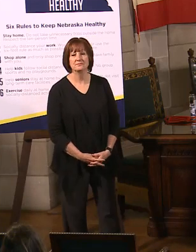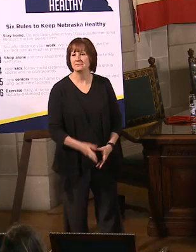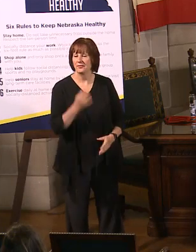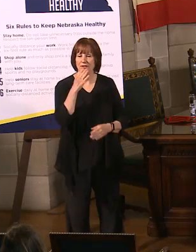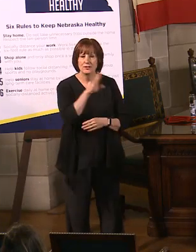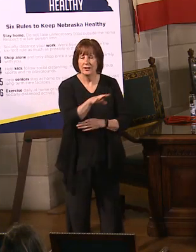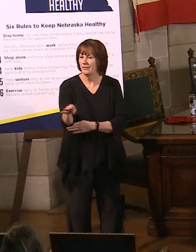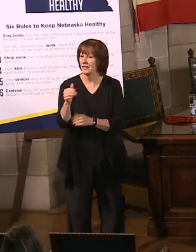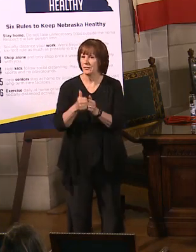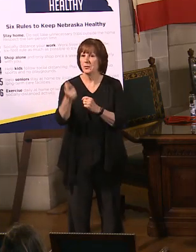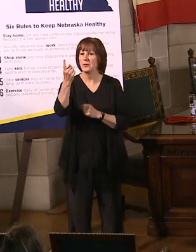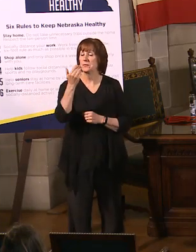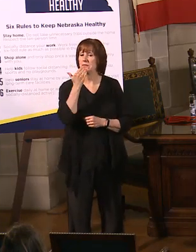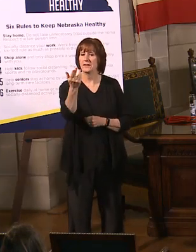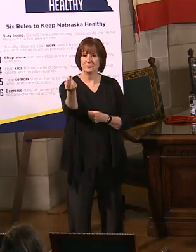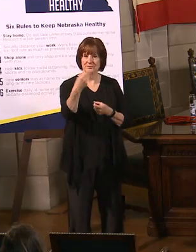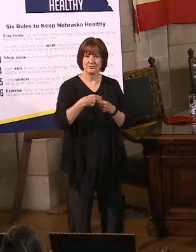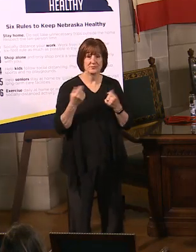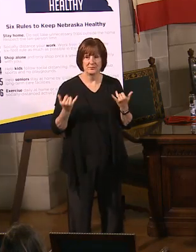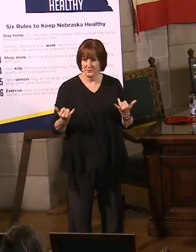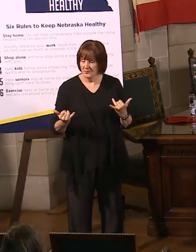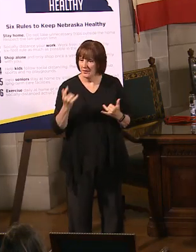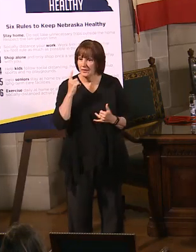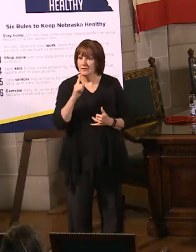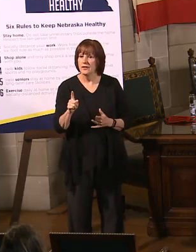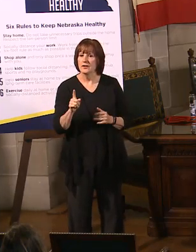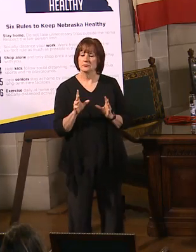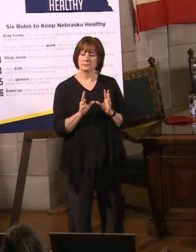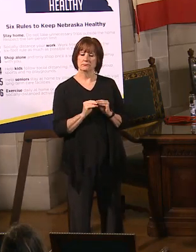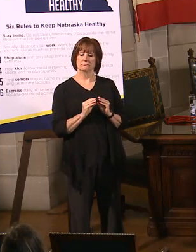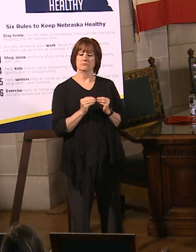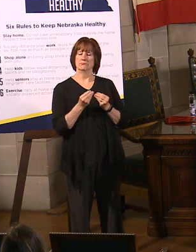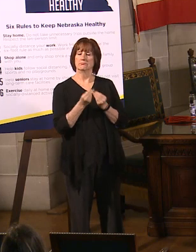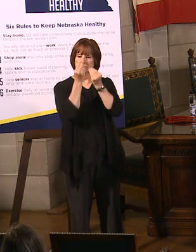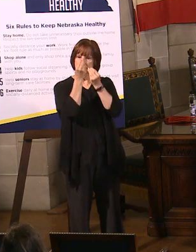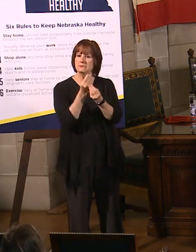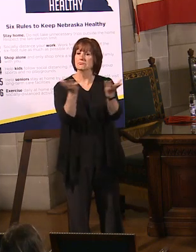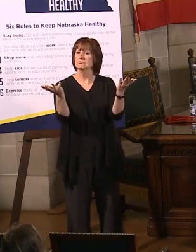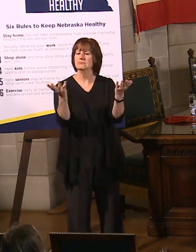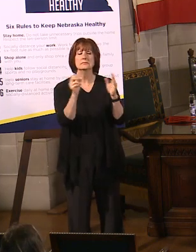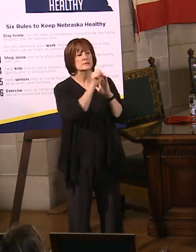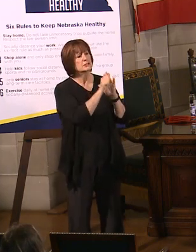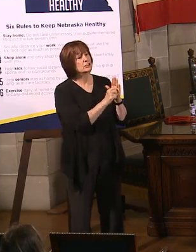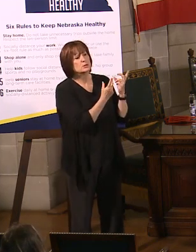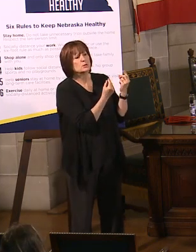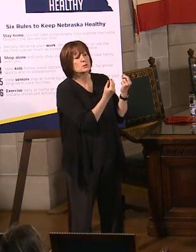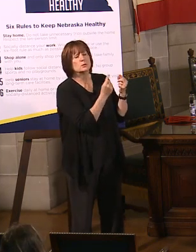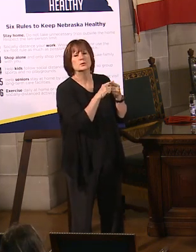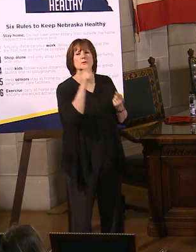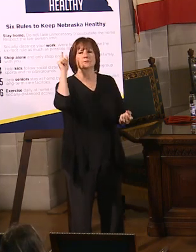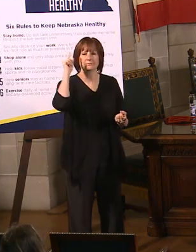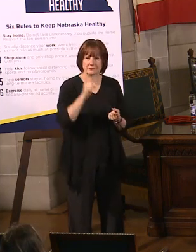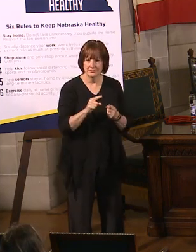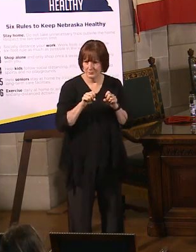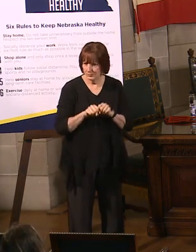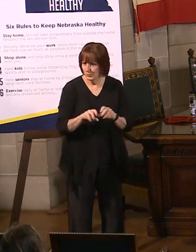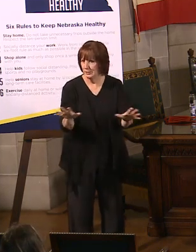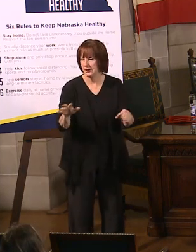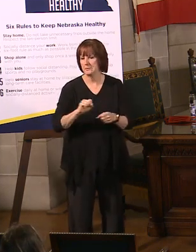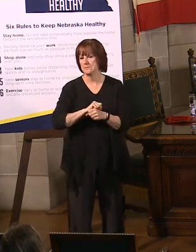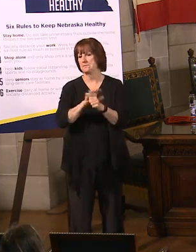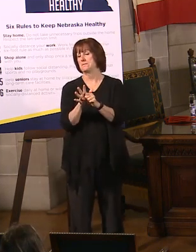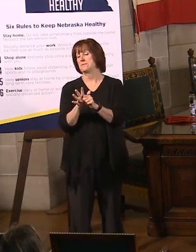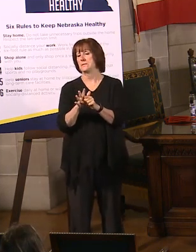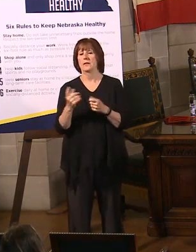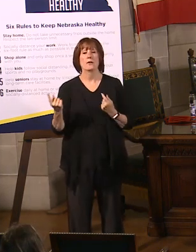Well, good afternoon, everybody. Thank you for joining us for this press briefing about what the state is doing to slow the spread of coronavirus here in Nebraska.